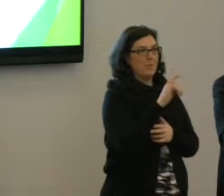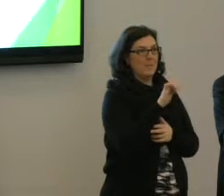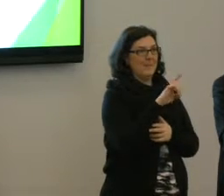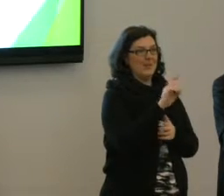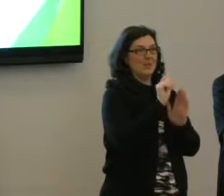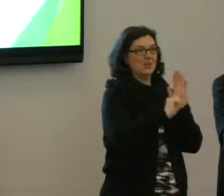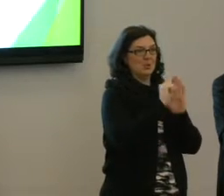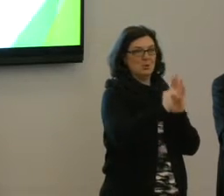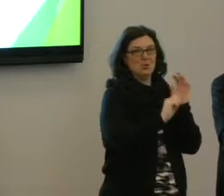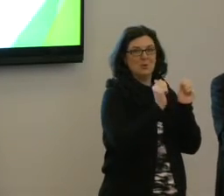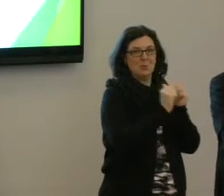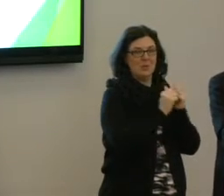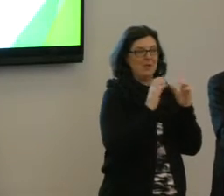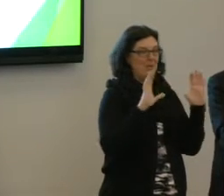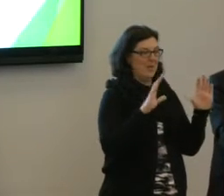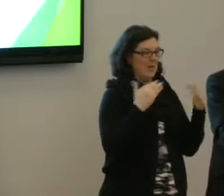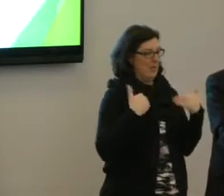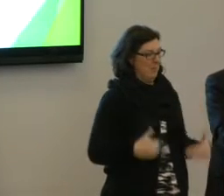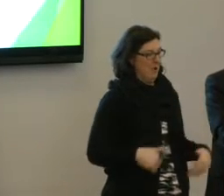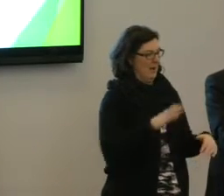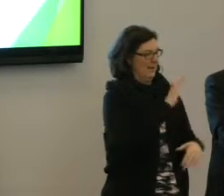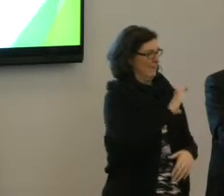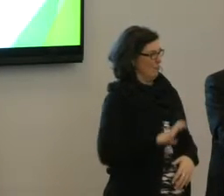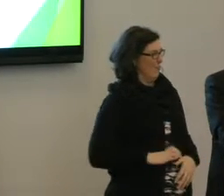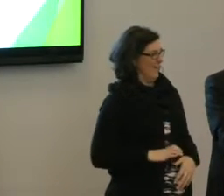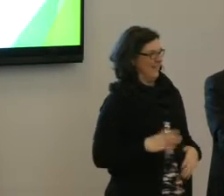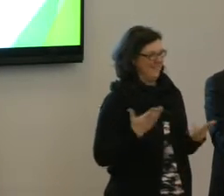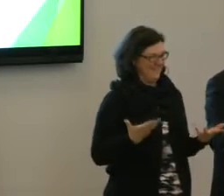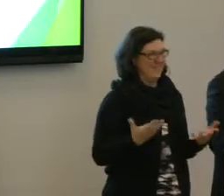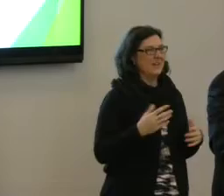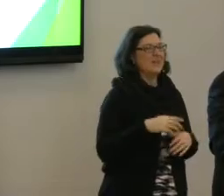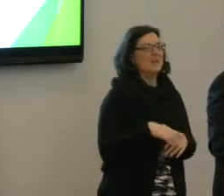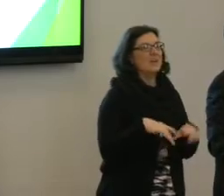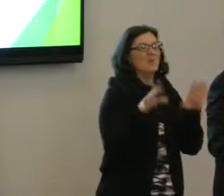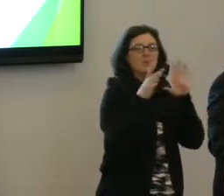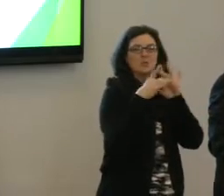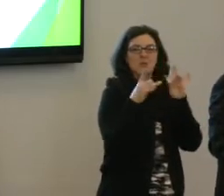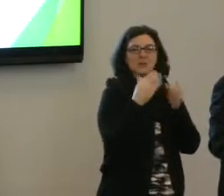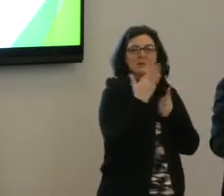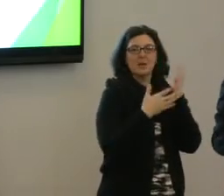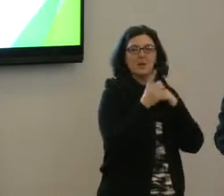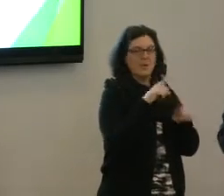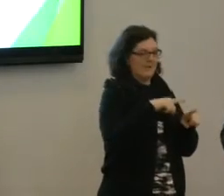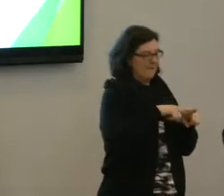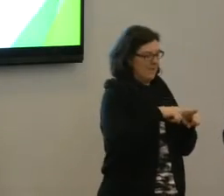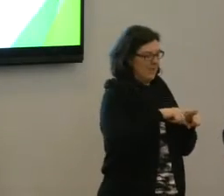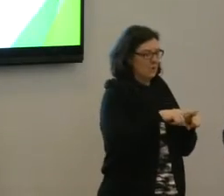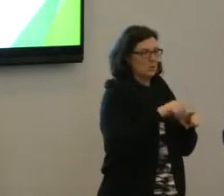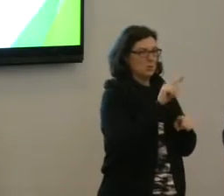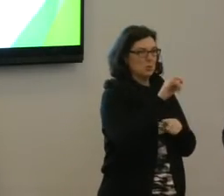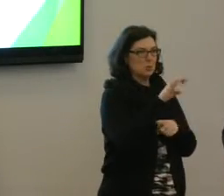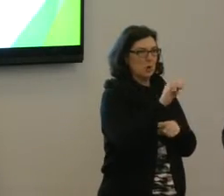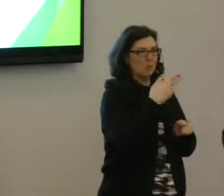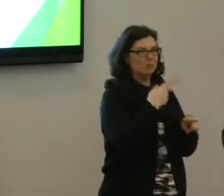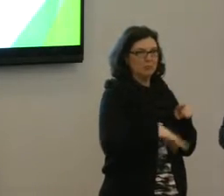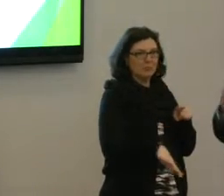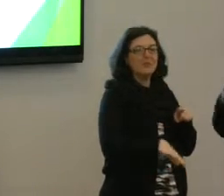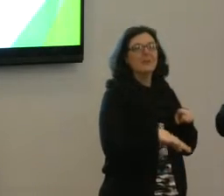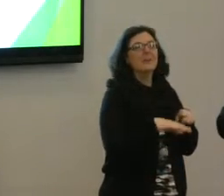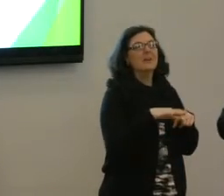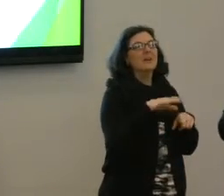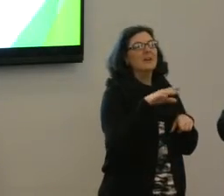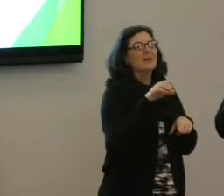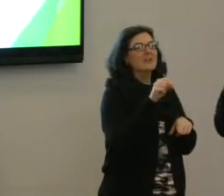Christ. That what I meant was that people, you hear these stories where somebody's finger or toes get cut off, and then you get